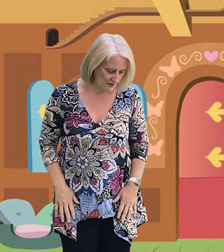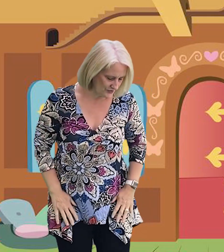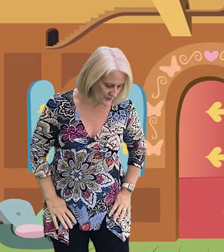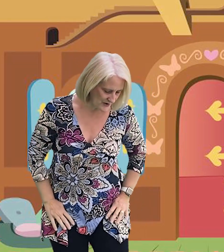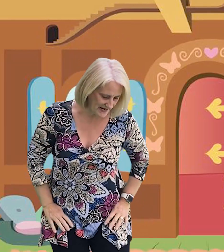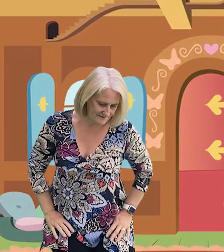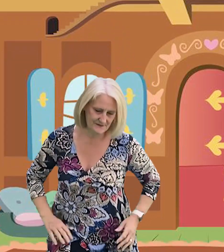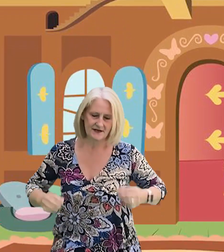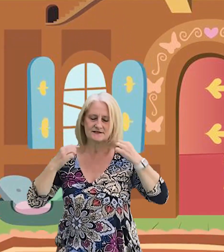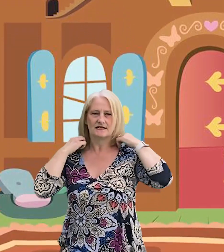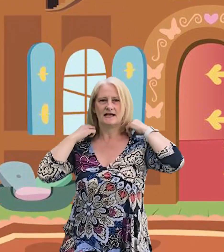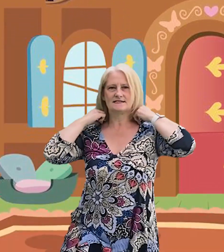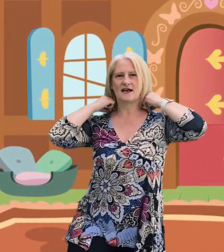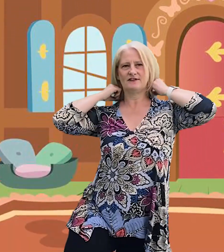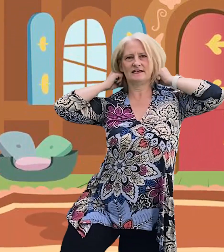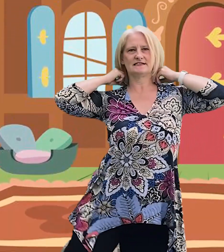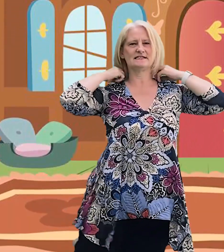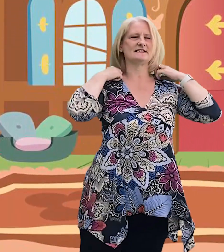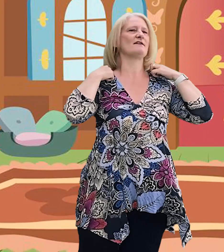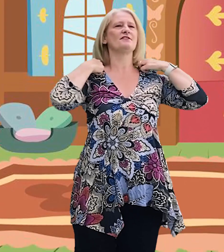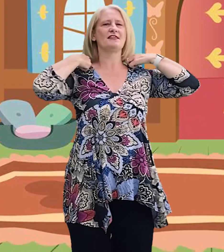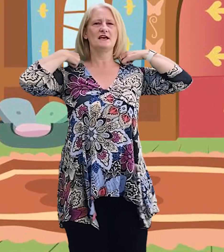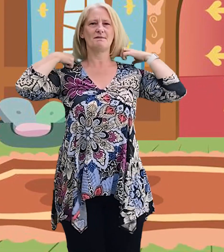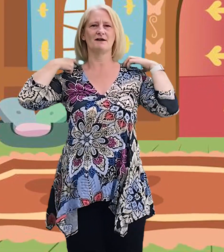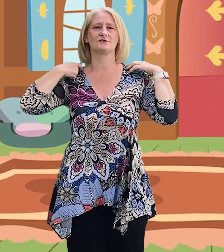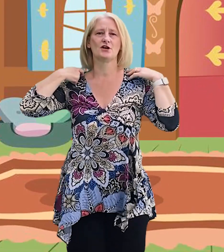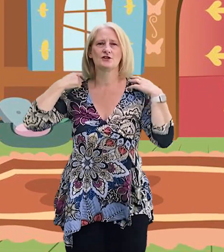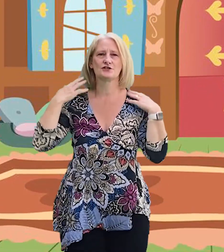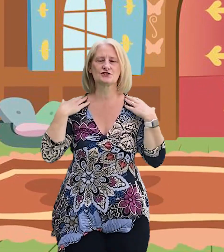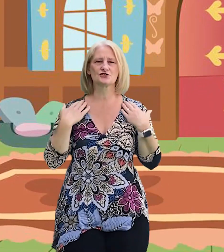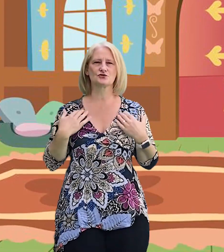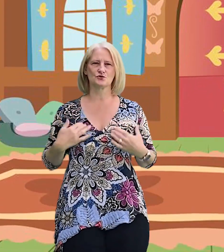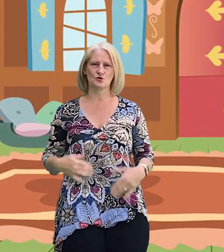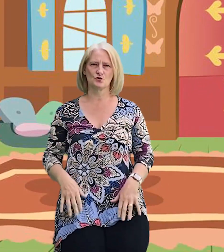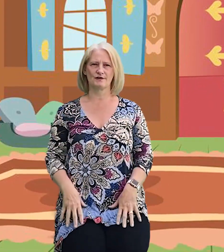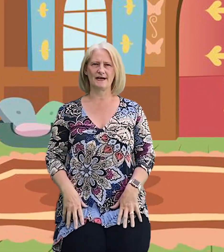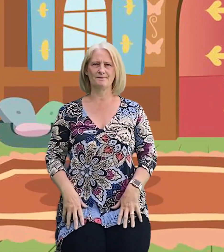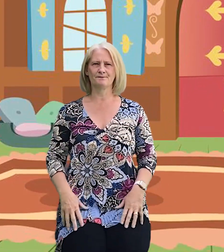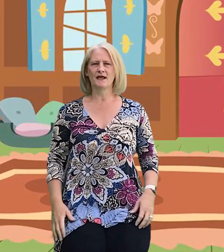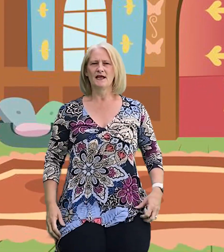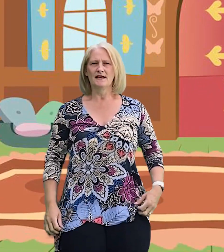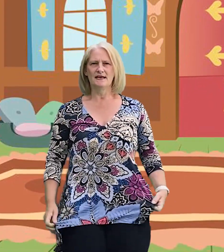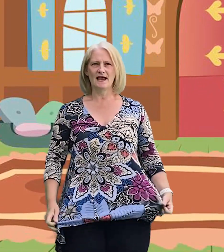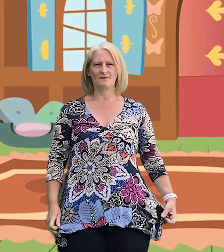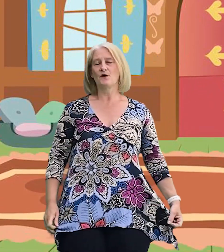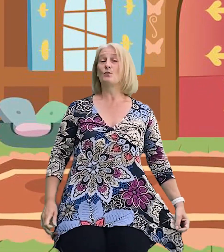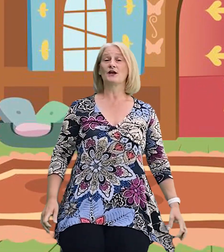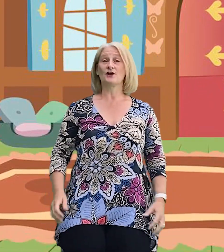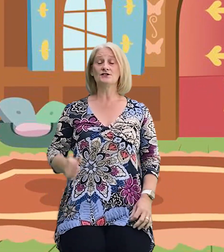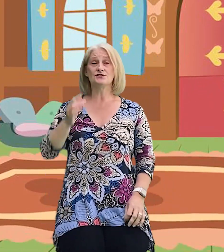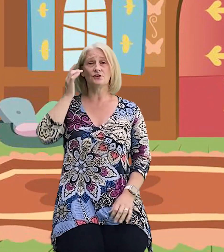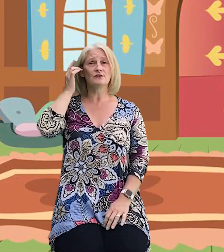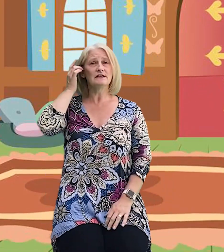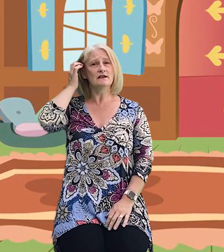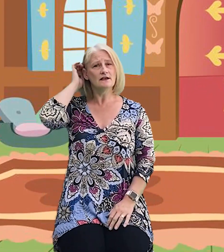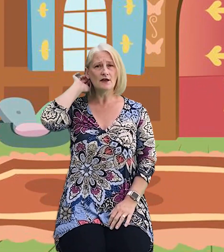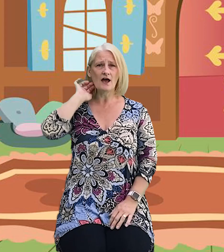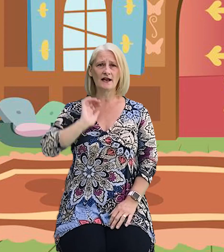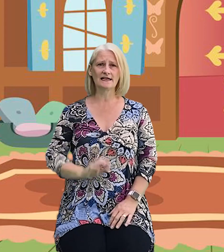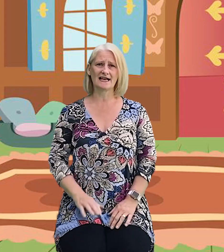on the way. Okay. So let's have a little sit down and think about the story. Now we're going to do a little